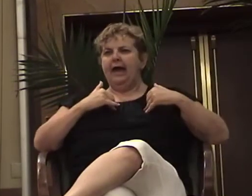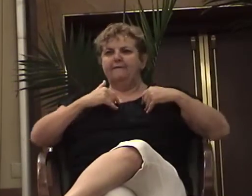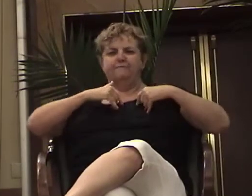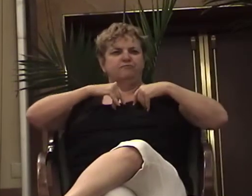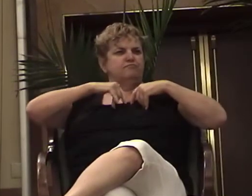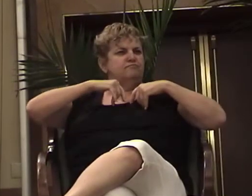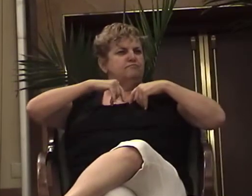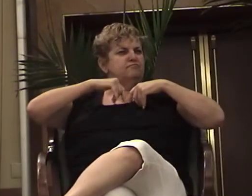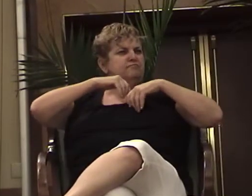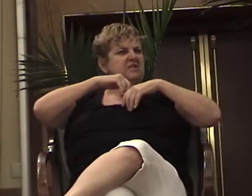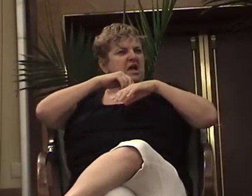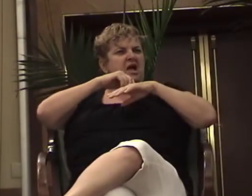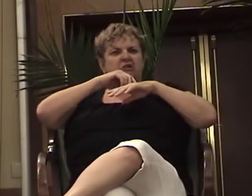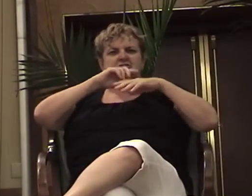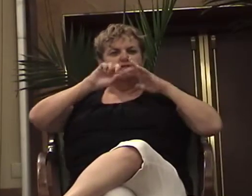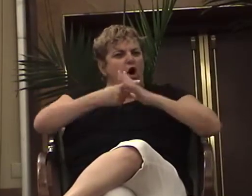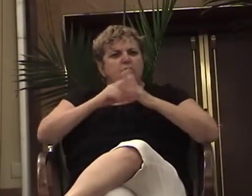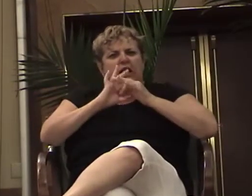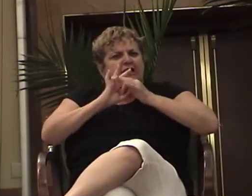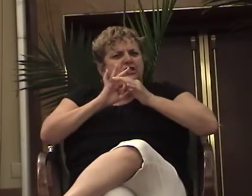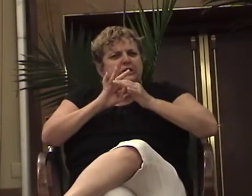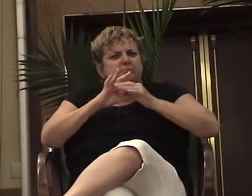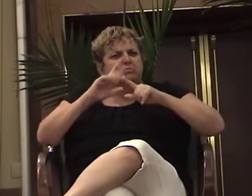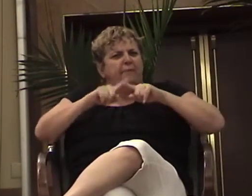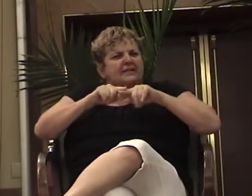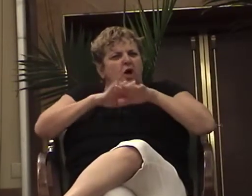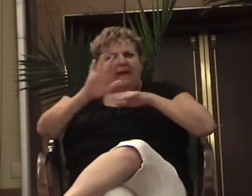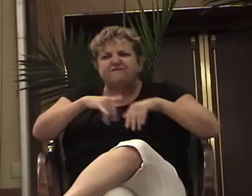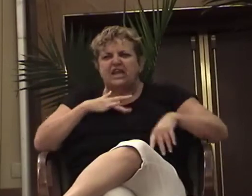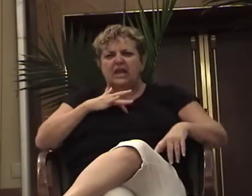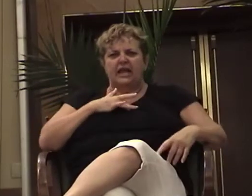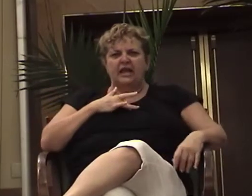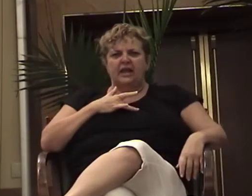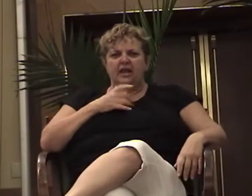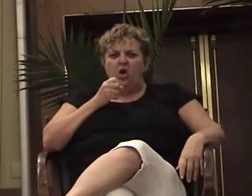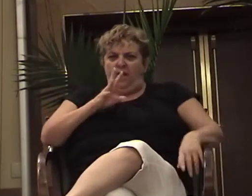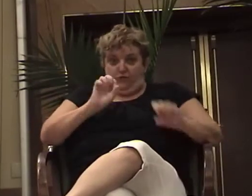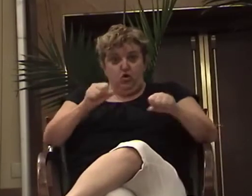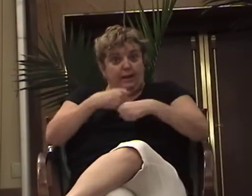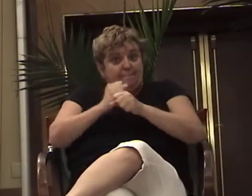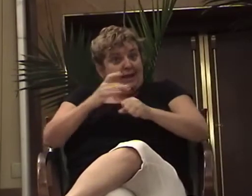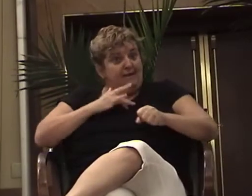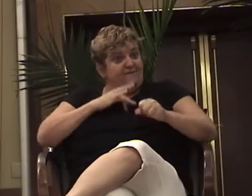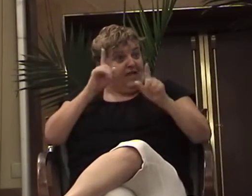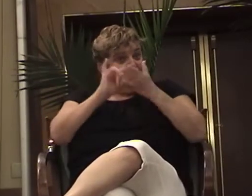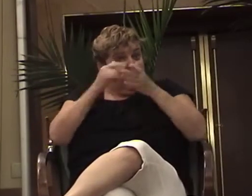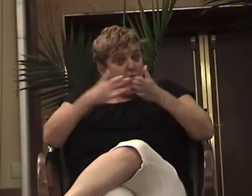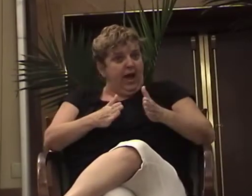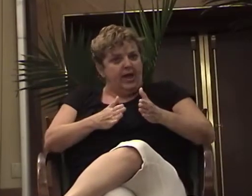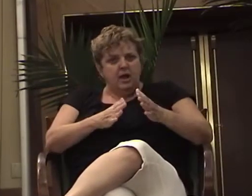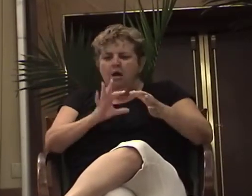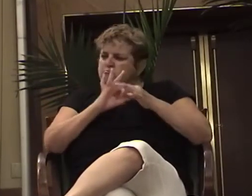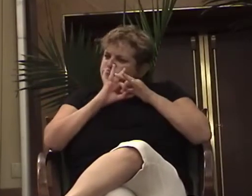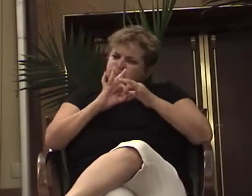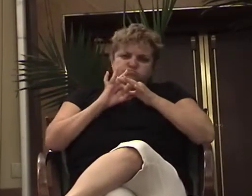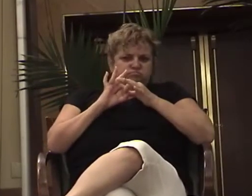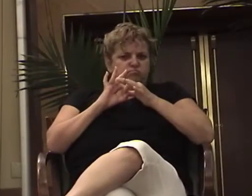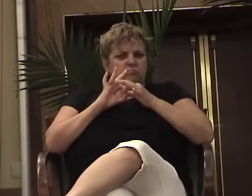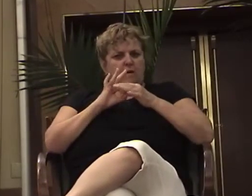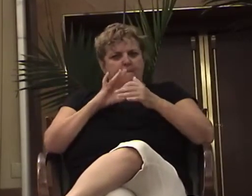time. If you could make me feel like that, we were good to go. We were good to go. I based it on that. Because see,